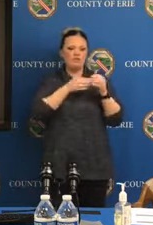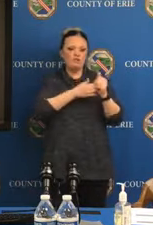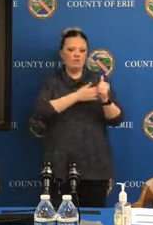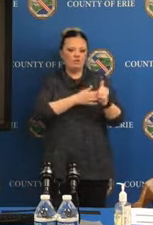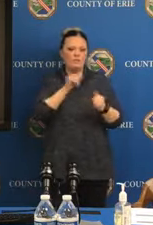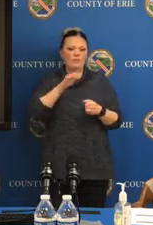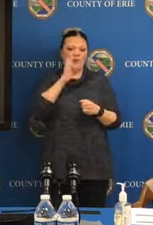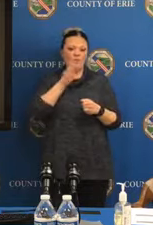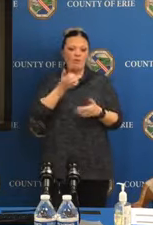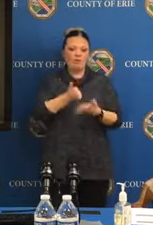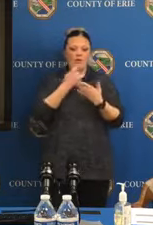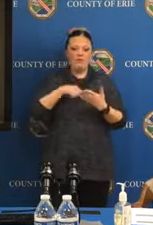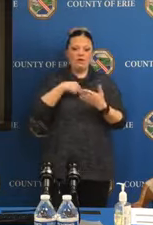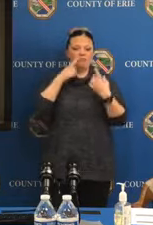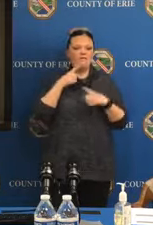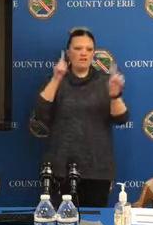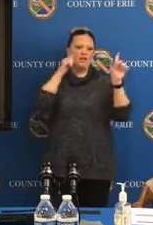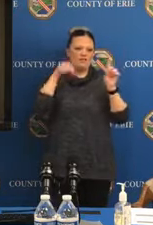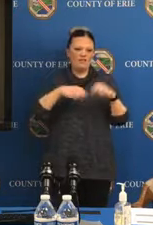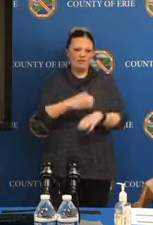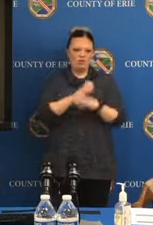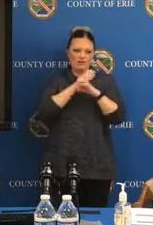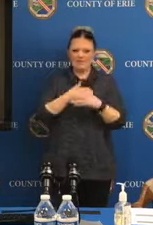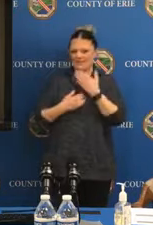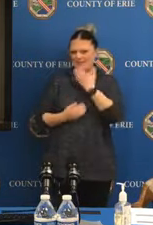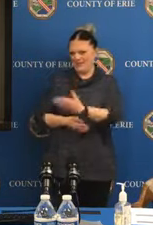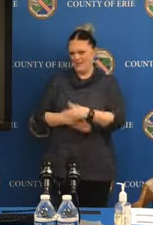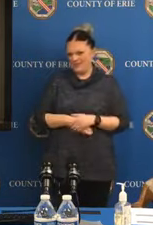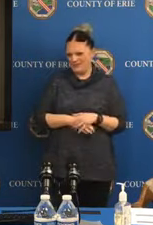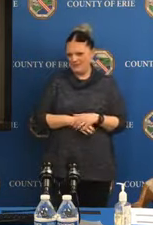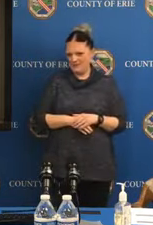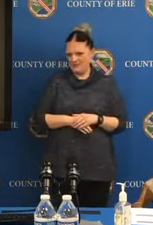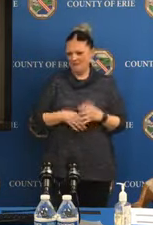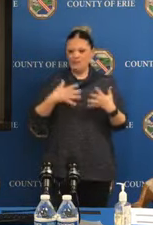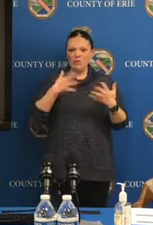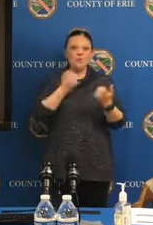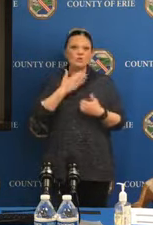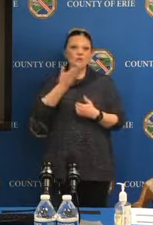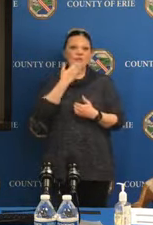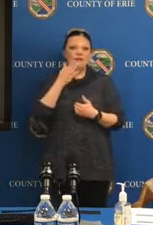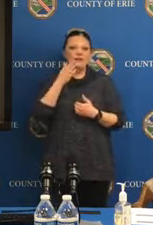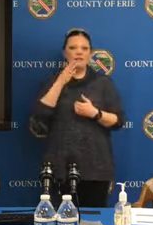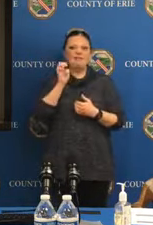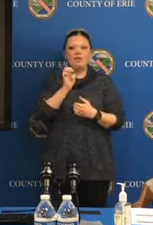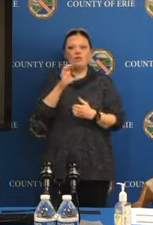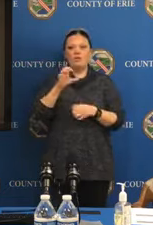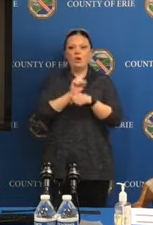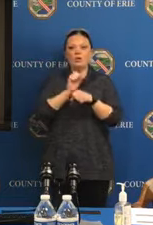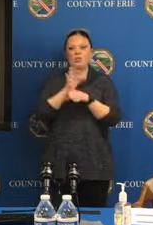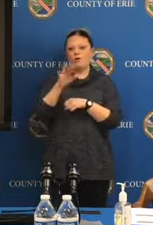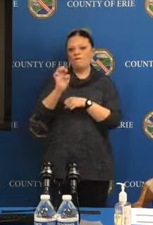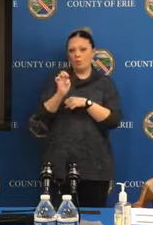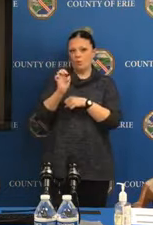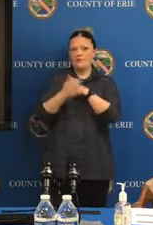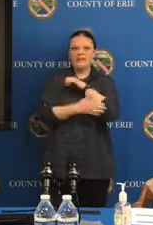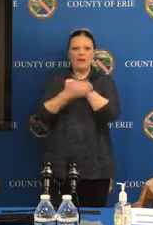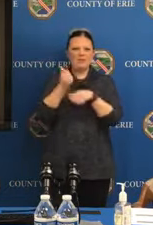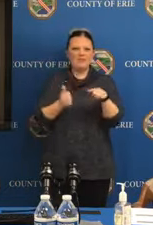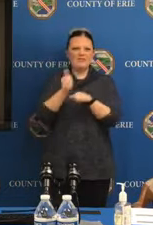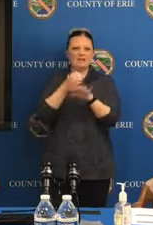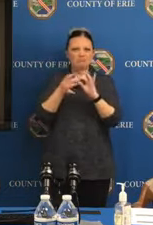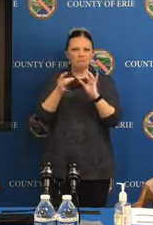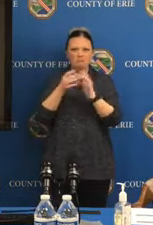help us prevail in this crisis. Thank you. I want to thank the Erie County workforce. The county executive has mentioned it